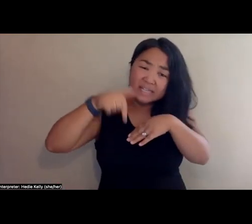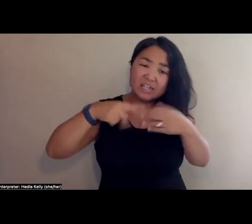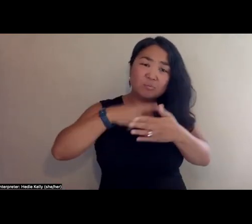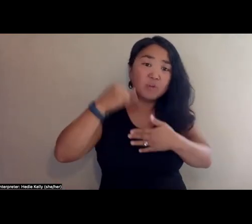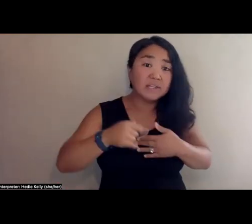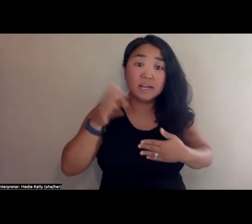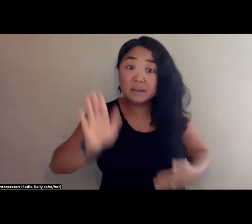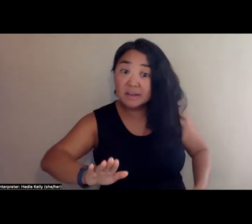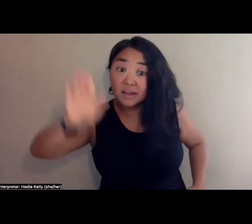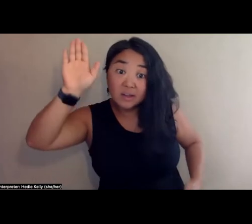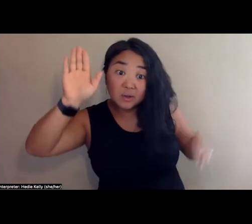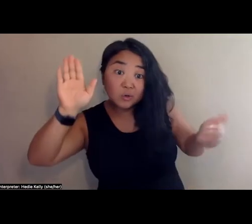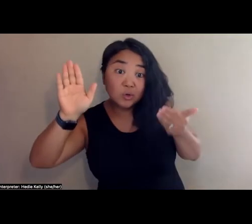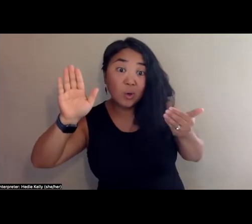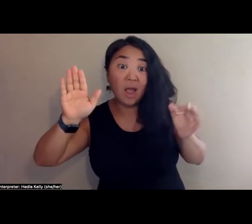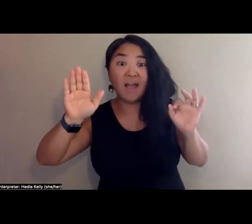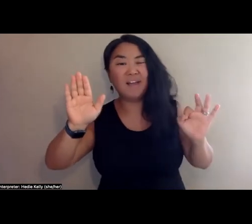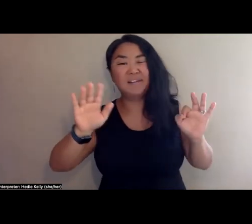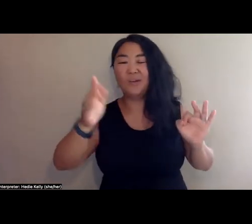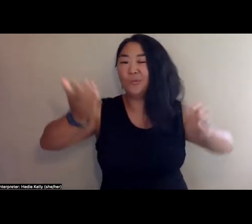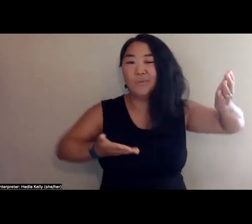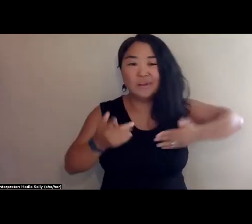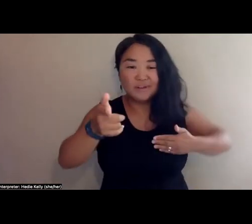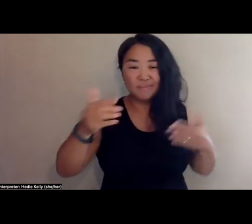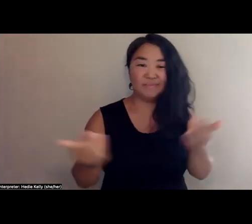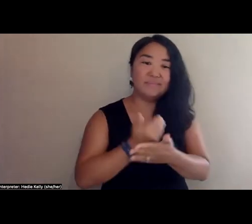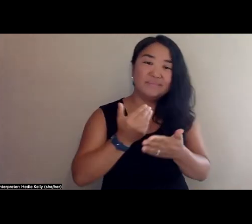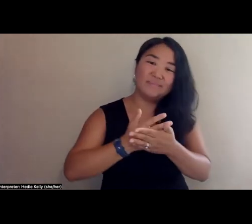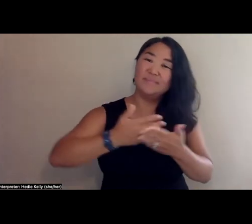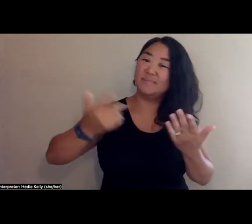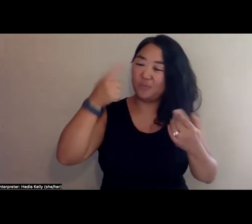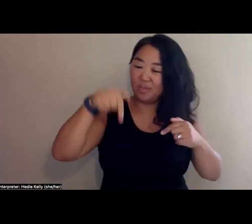All right. Welcome those of you who are brand new to this project. Thank you so much for being here.